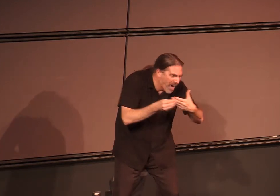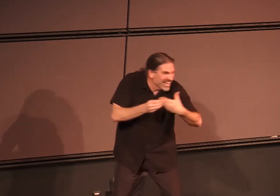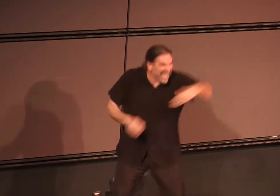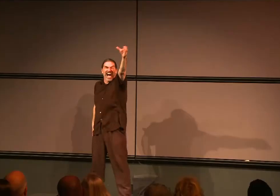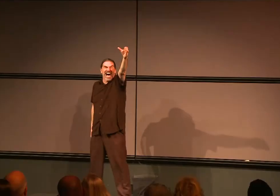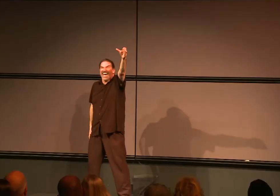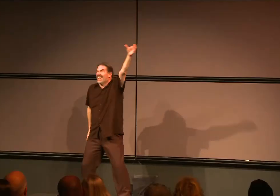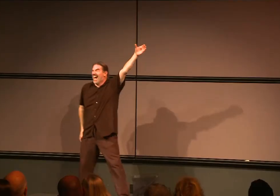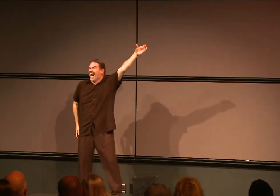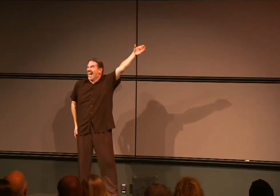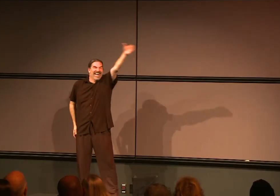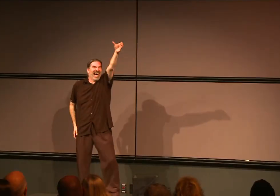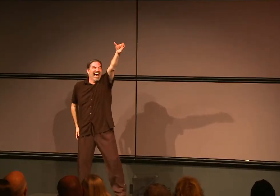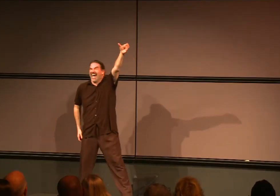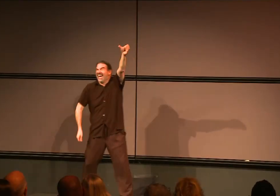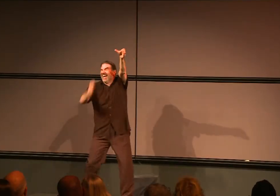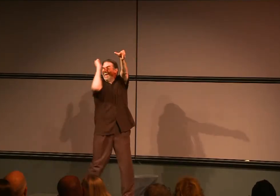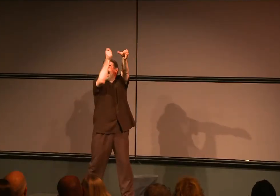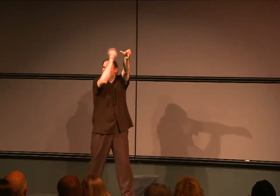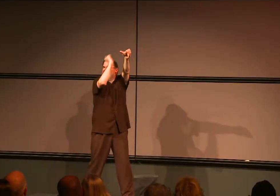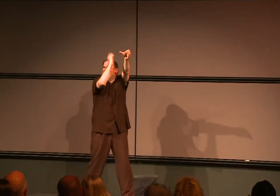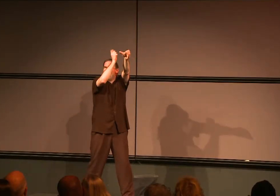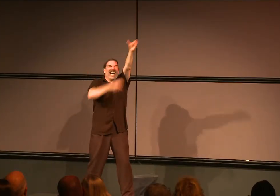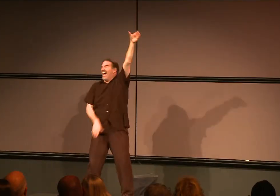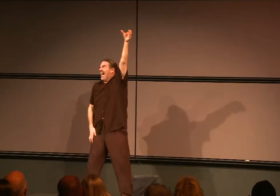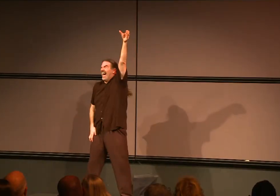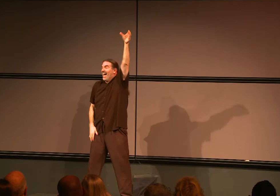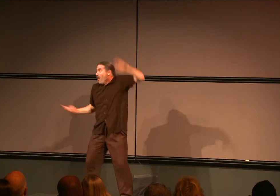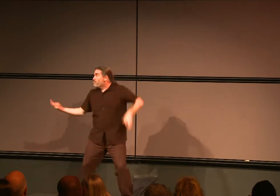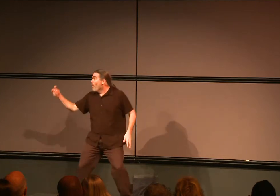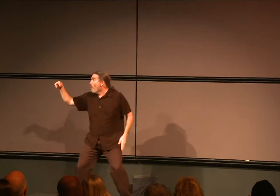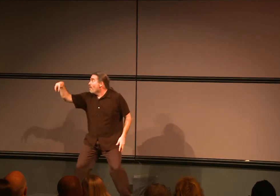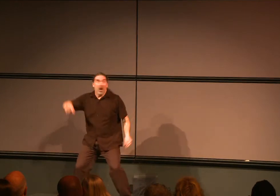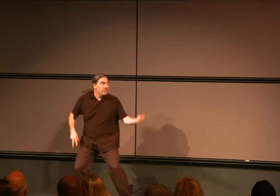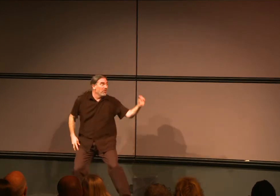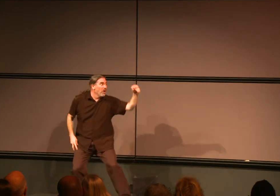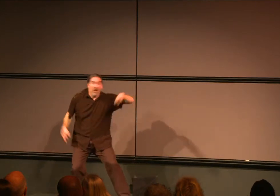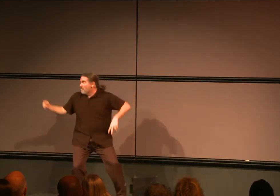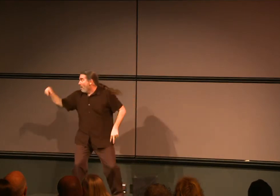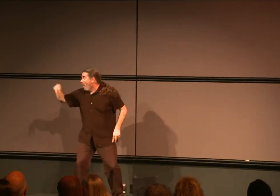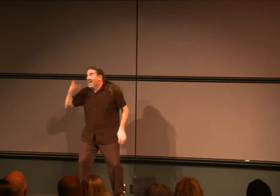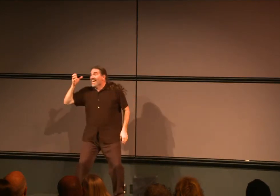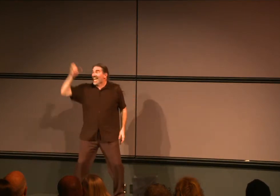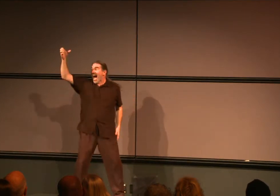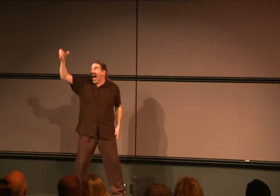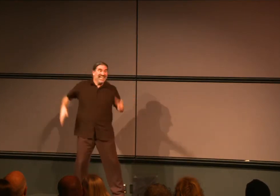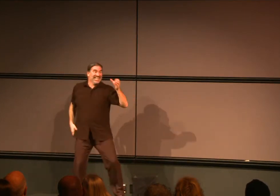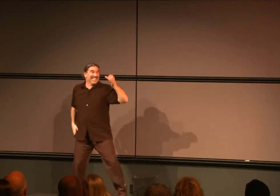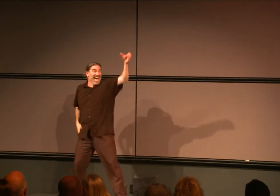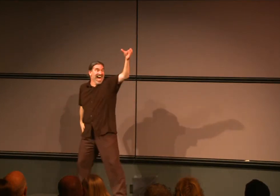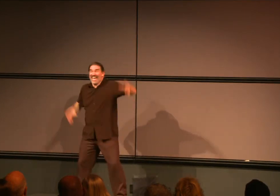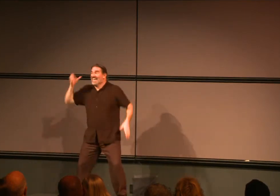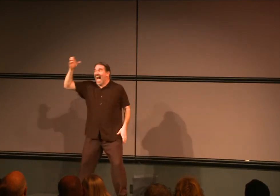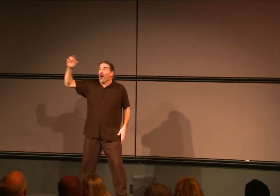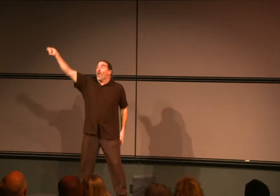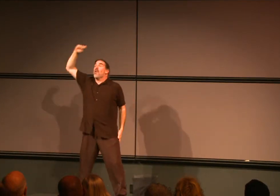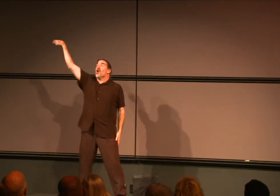Of his friends, clinking glasses, leaping from chairs, raising glasses,